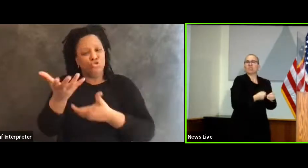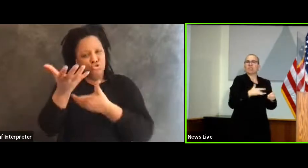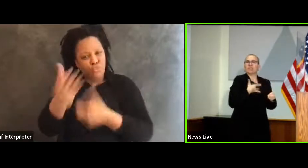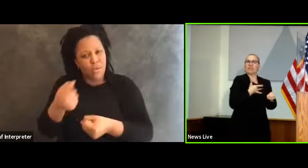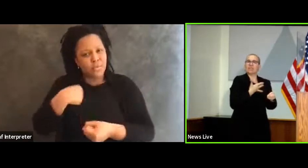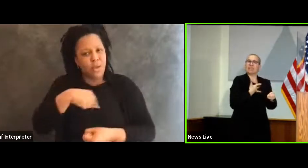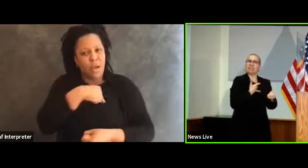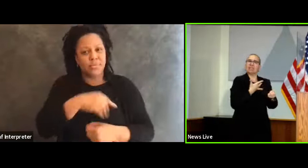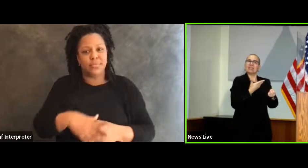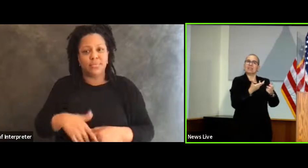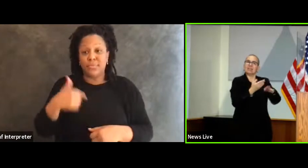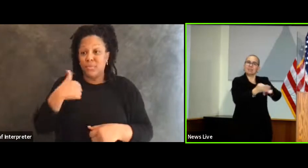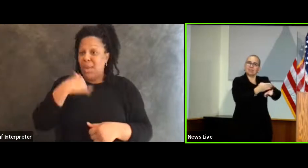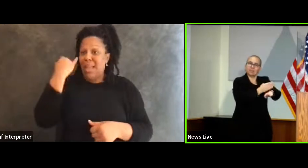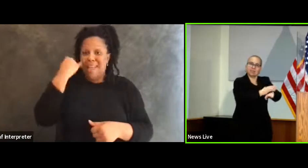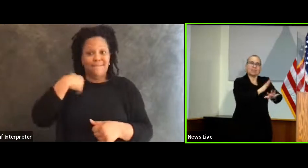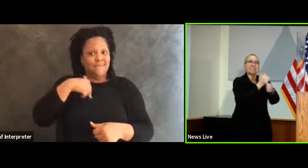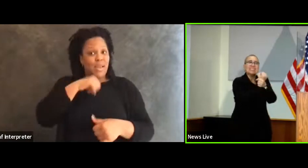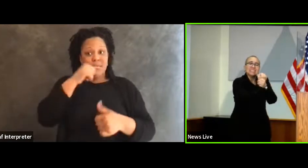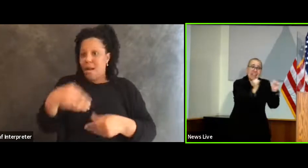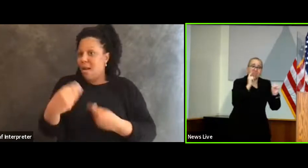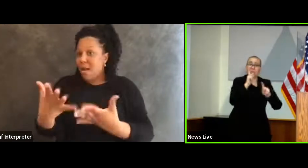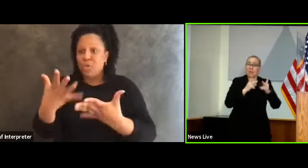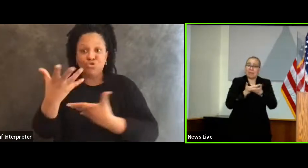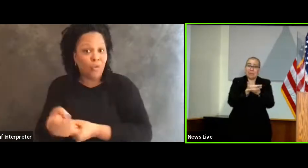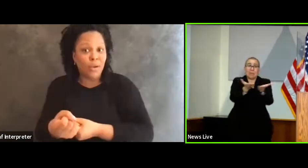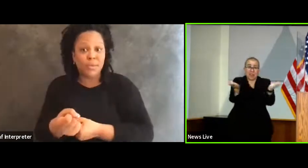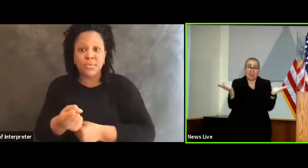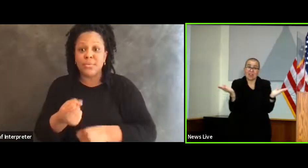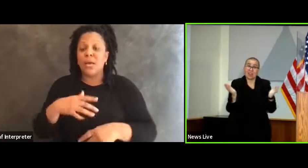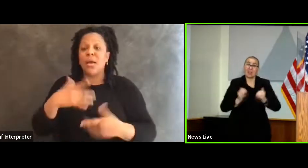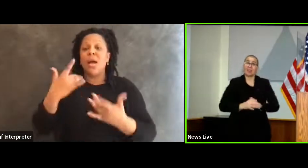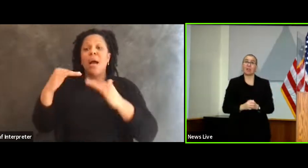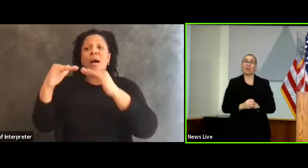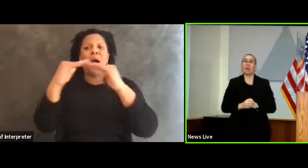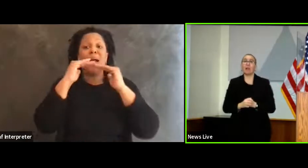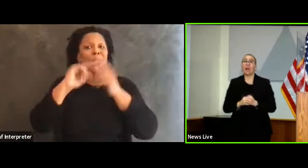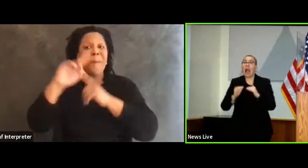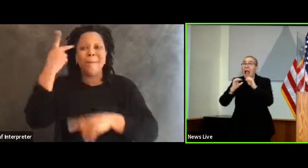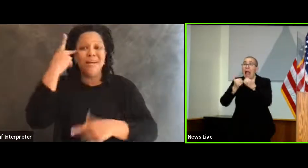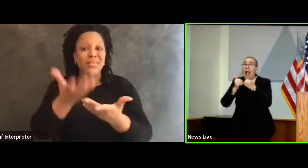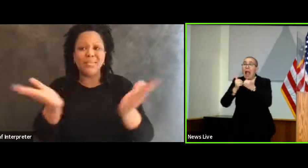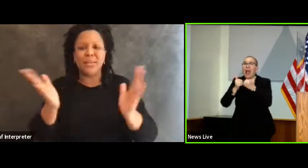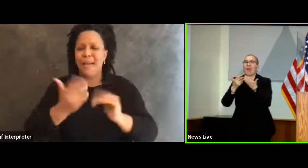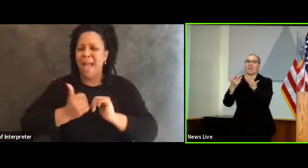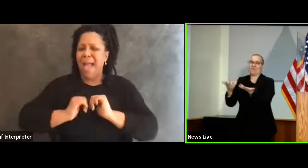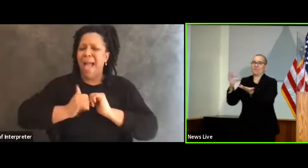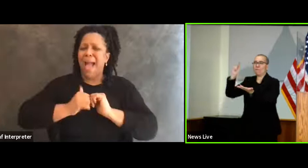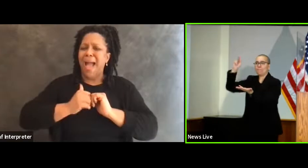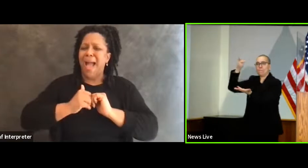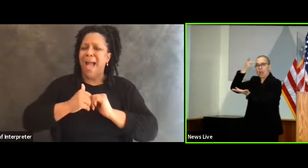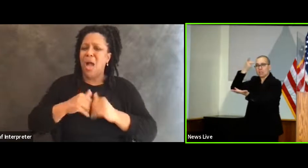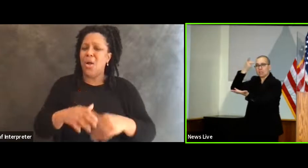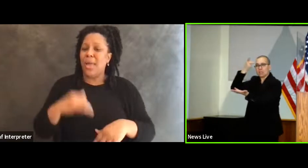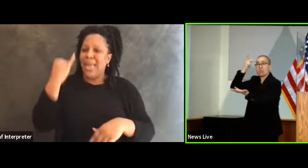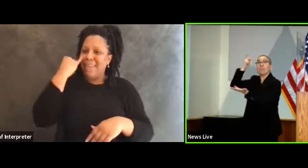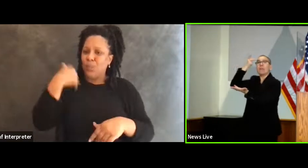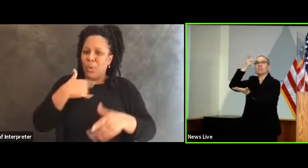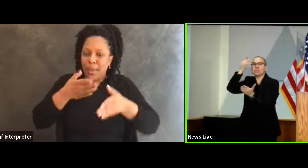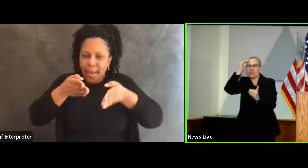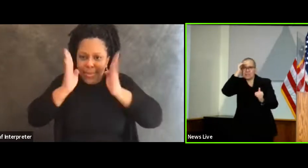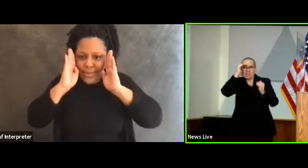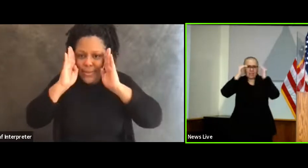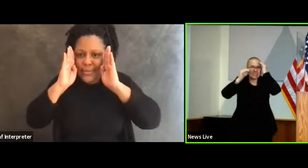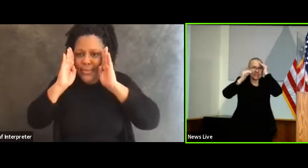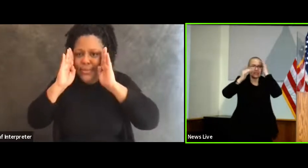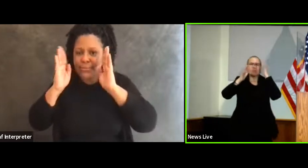and safety to our citizens through politics. We do this by listening to each other, humbling ourselves, and doing what